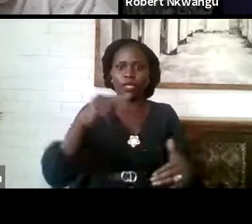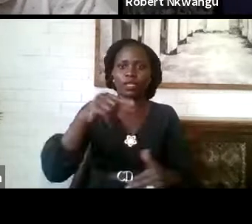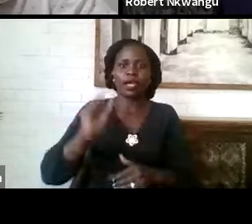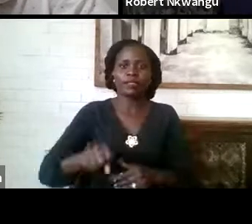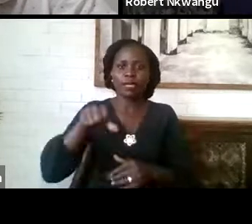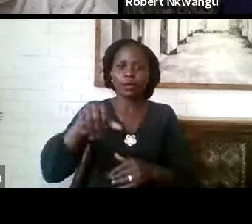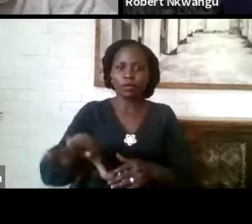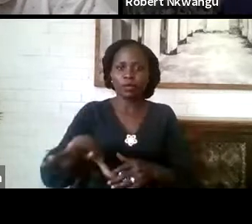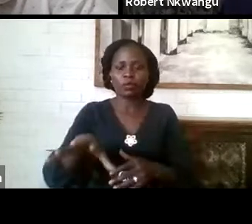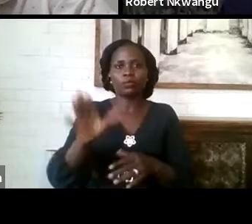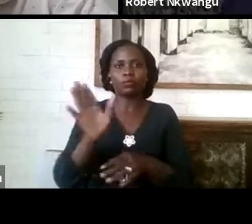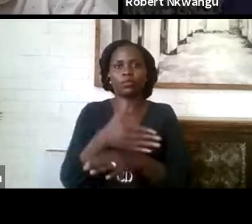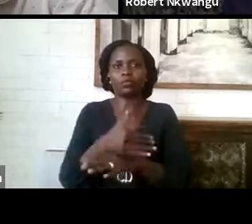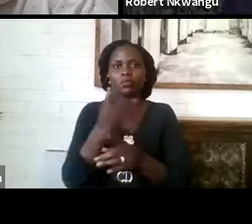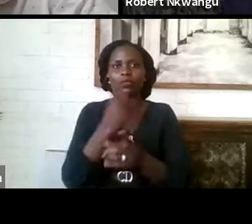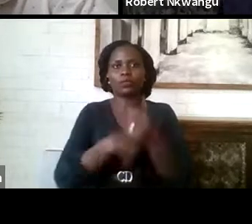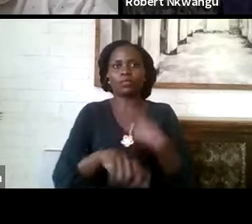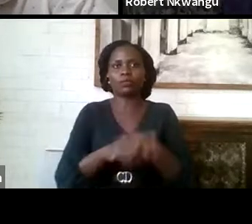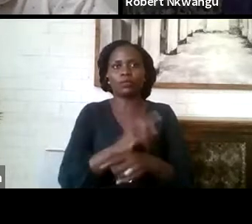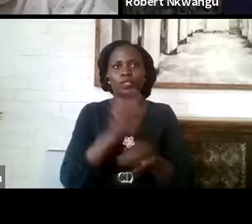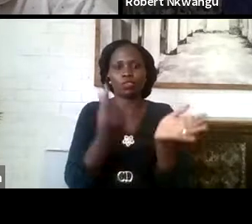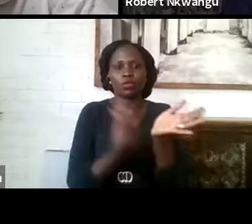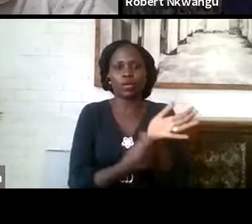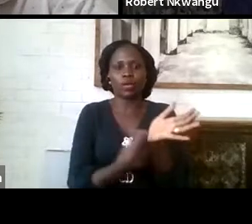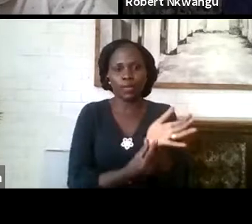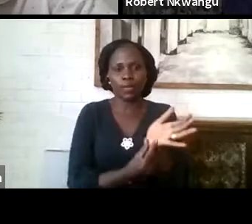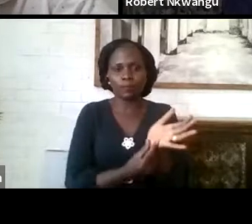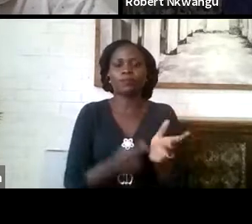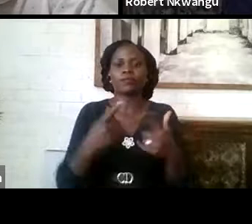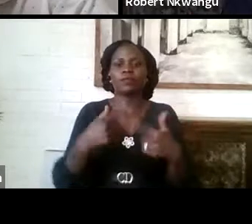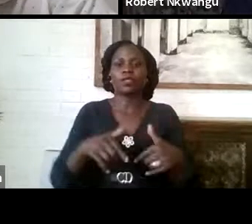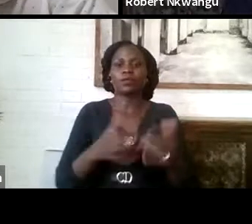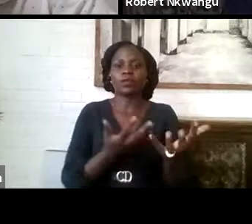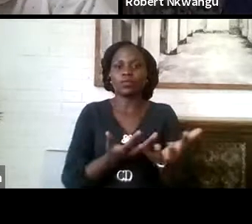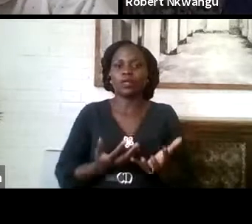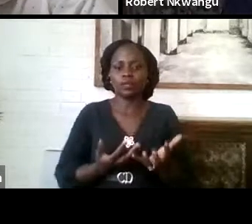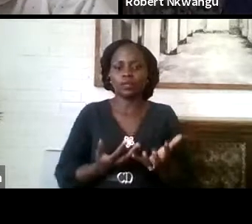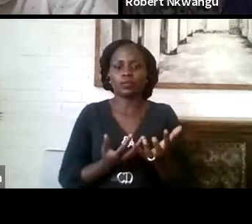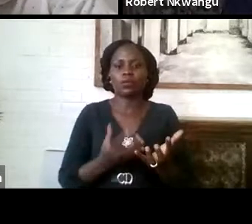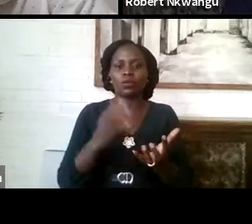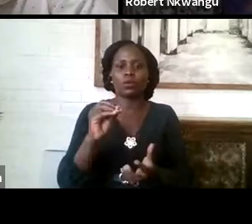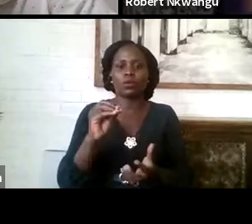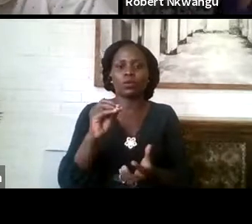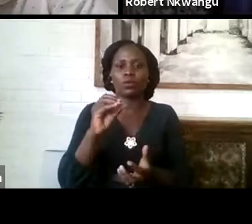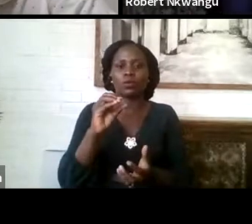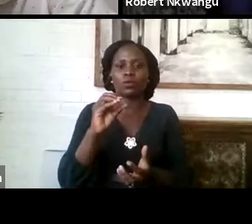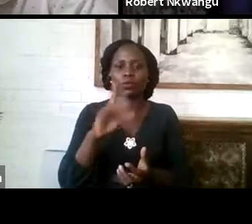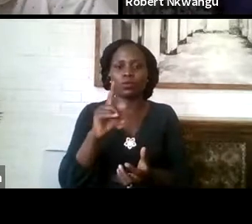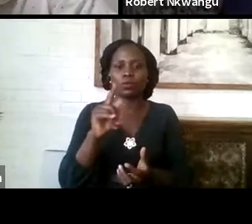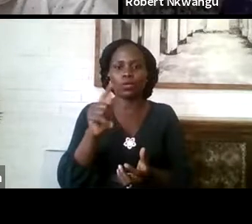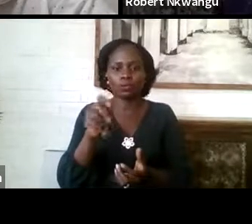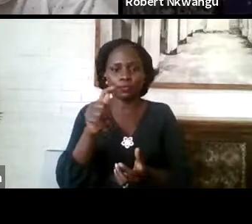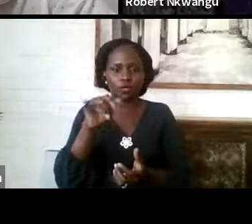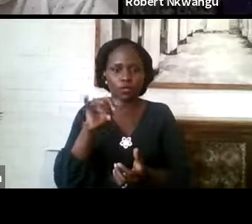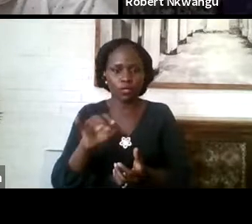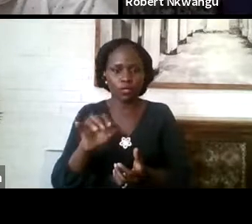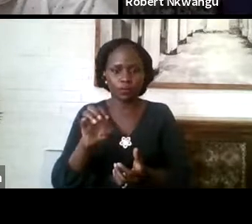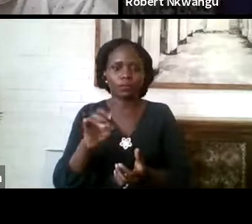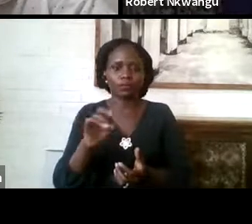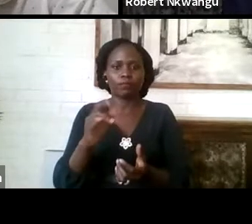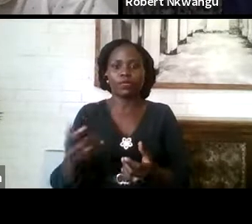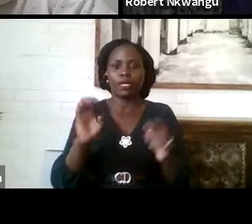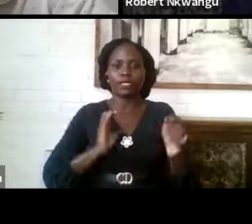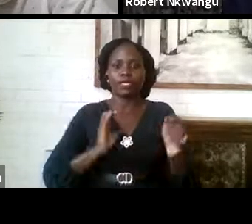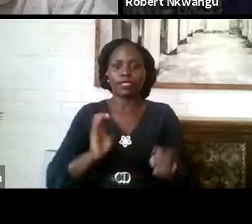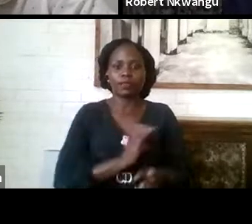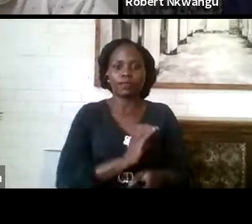Uganda. We are expecting Mr. Ute Kwaku, who's the Executive Director of Action